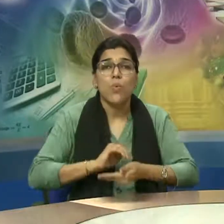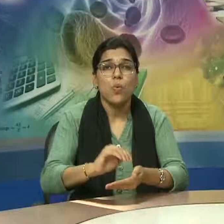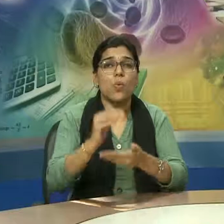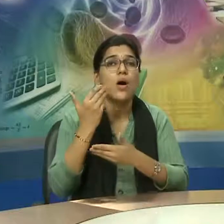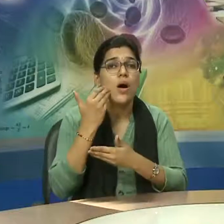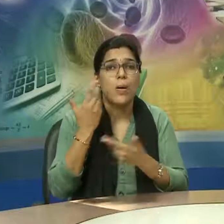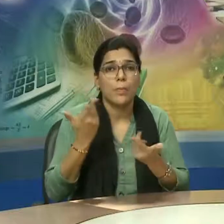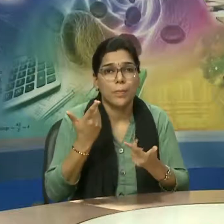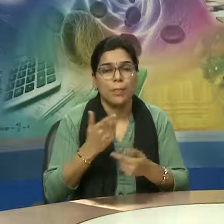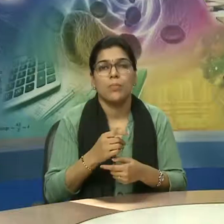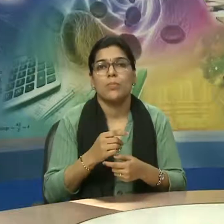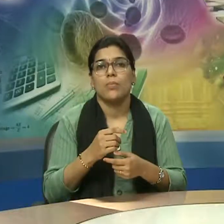He